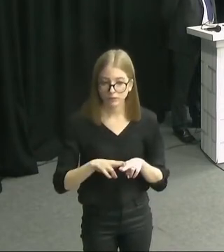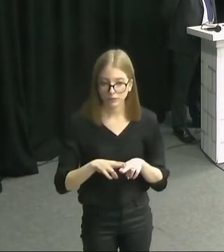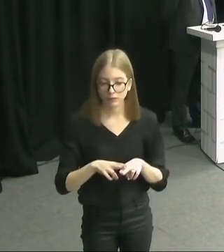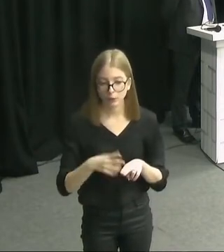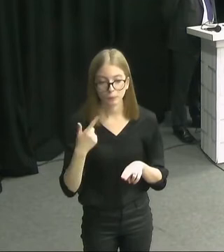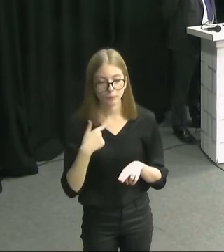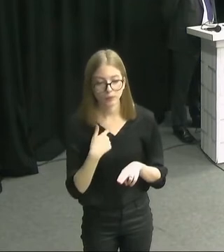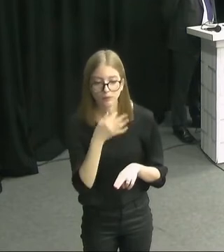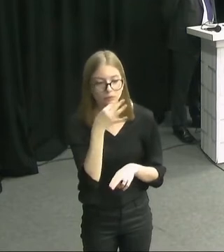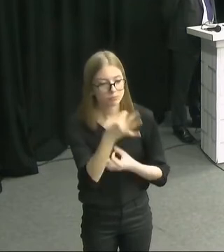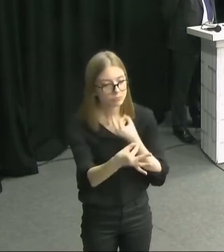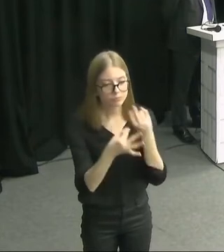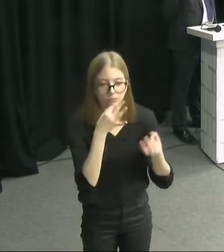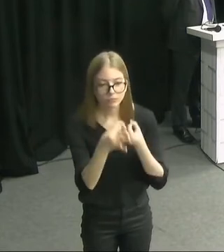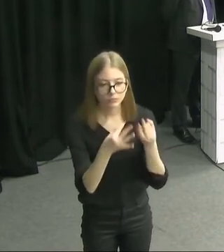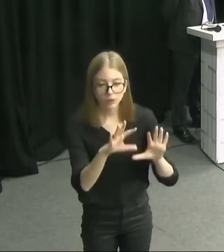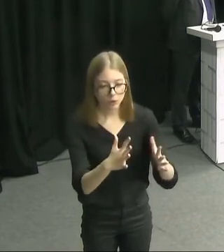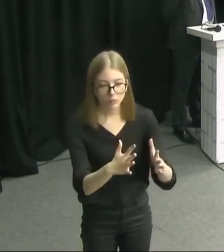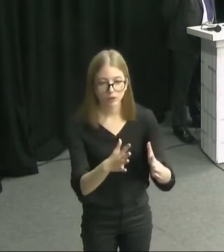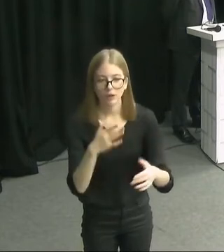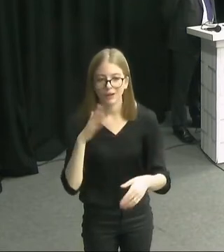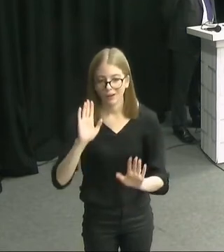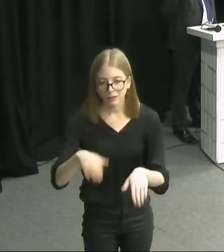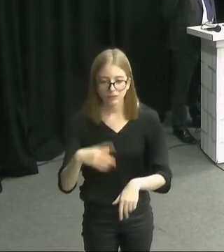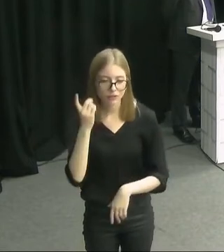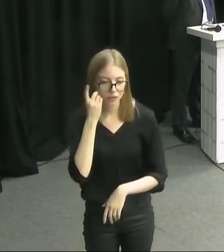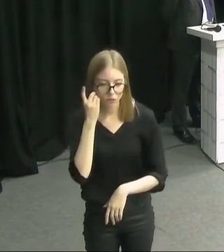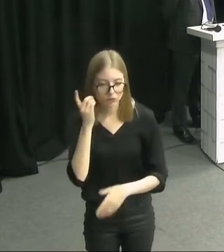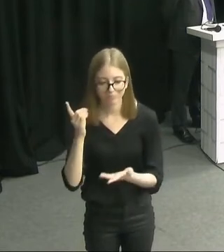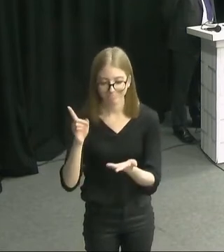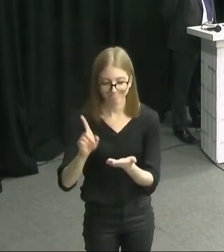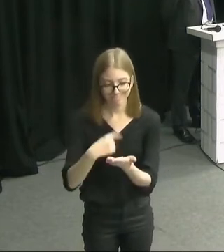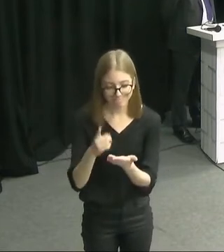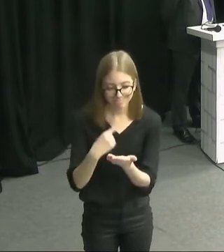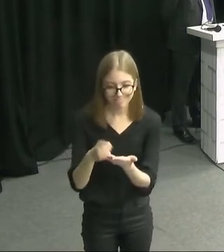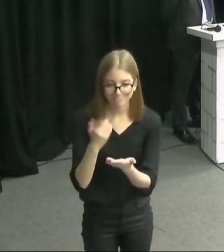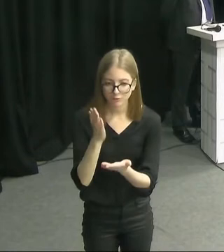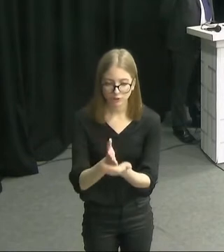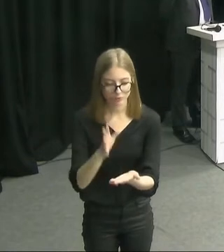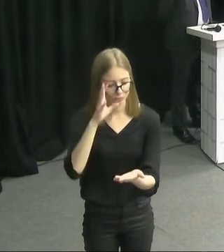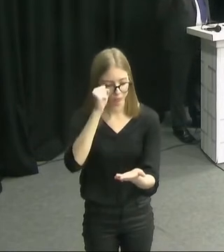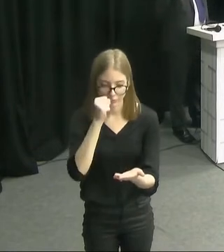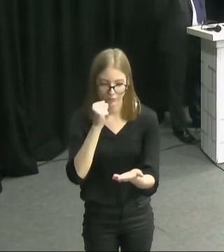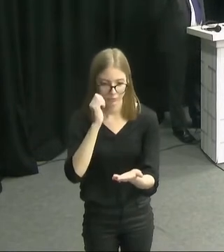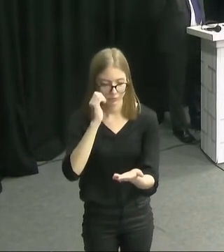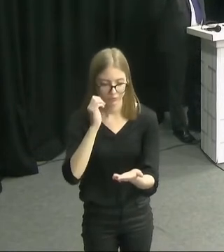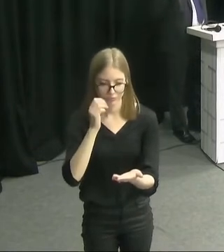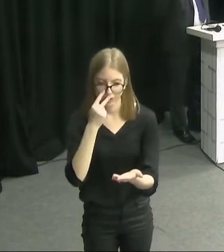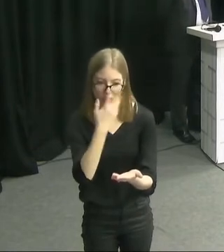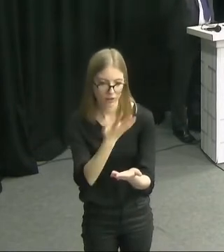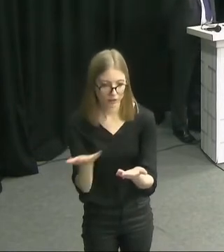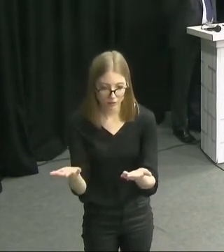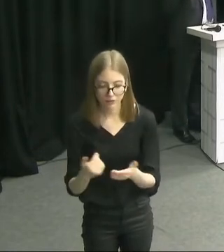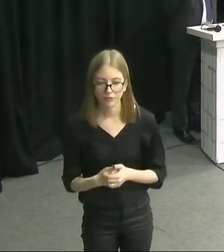do not reach the students. The students just scroll their mobile phones, or they're just indifferent. We need to change